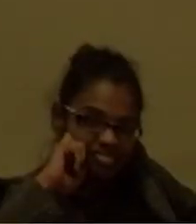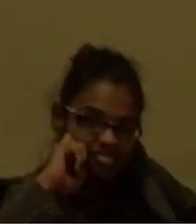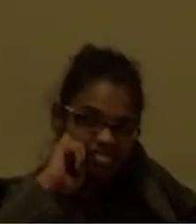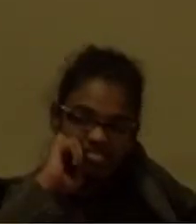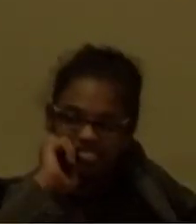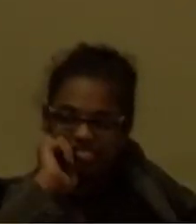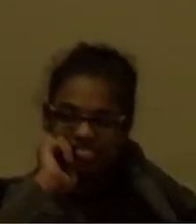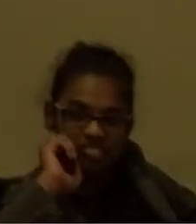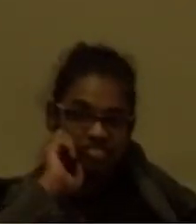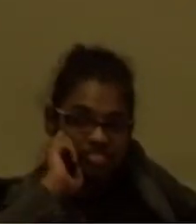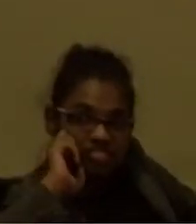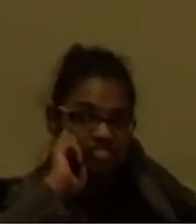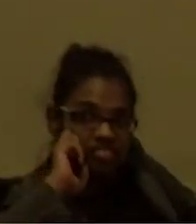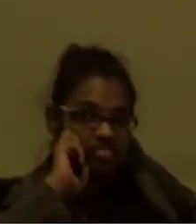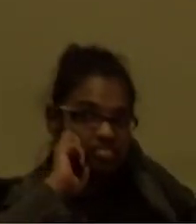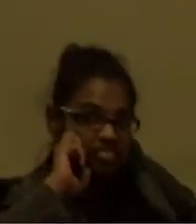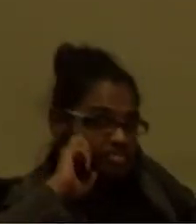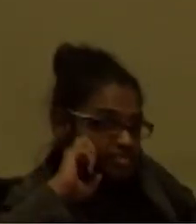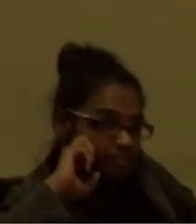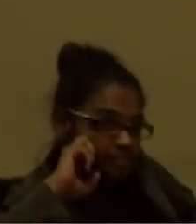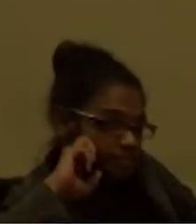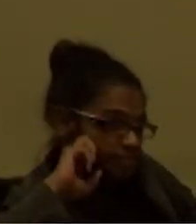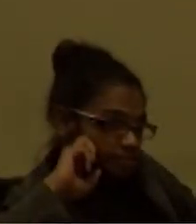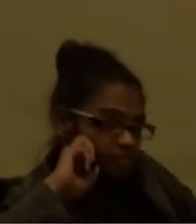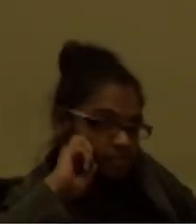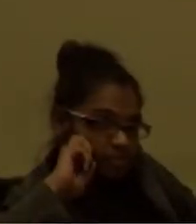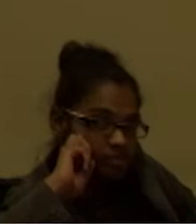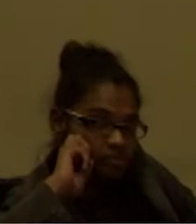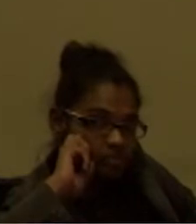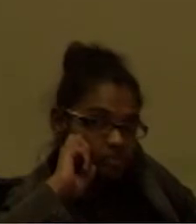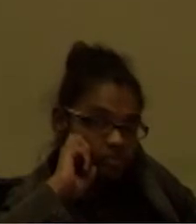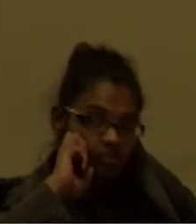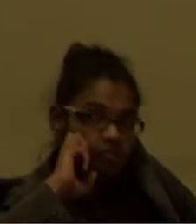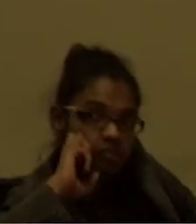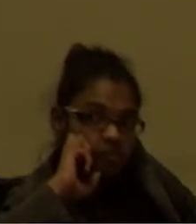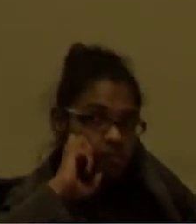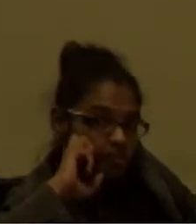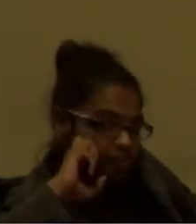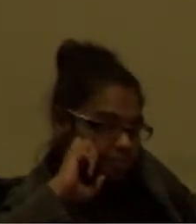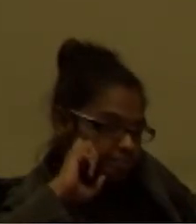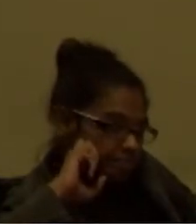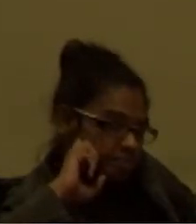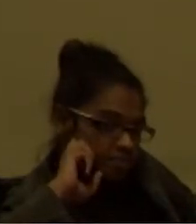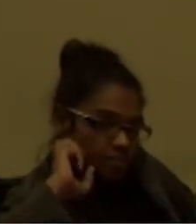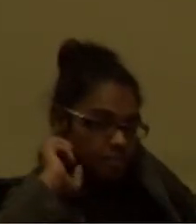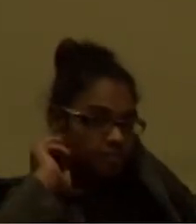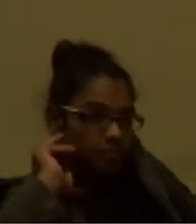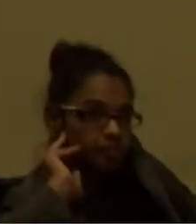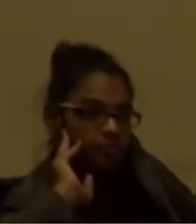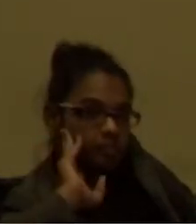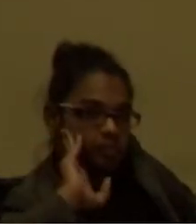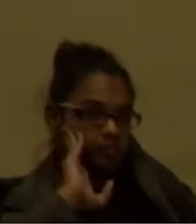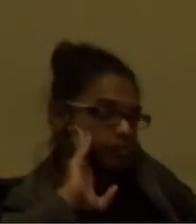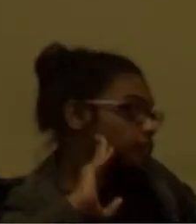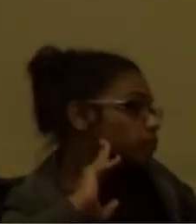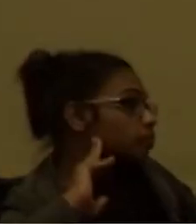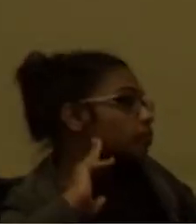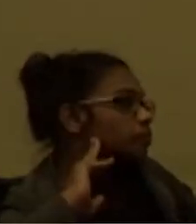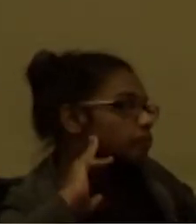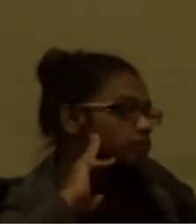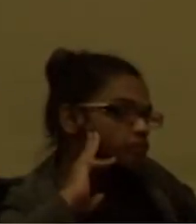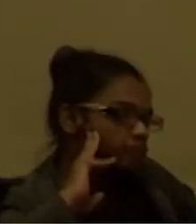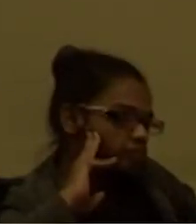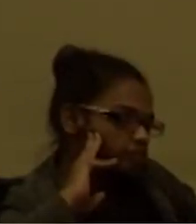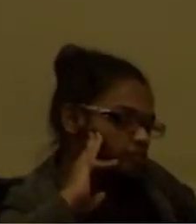activist of mine, Carolyn Ciavello. So I posted on Facebook about a week ago, and I said, the Mental Health Act says